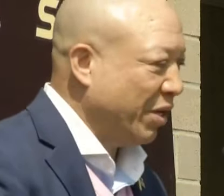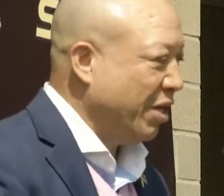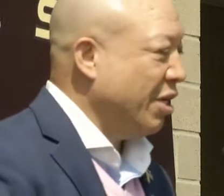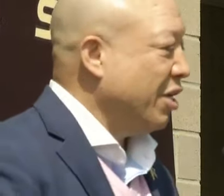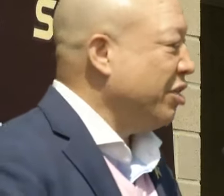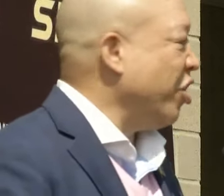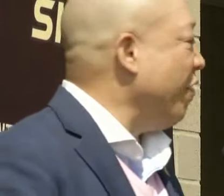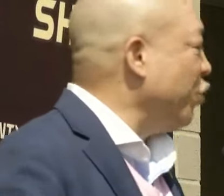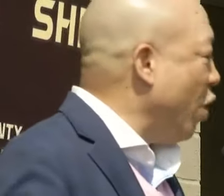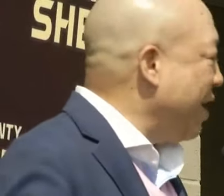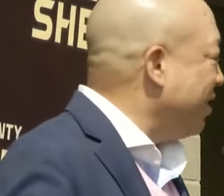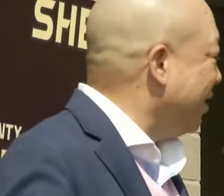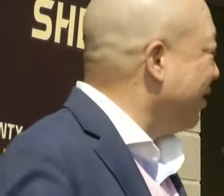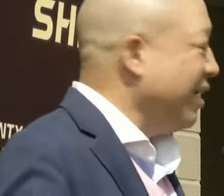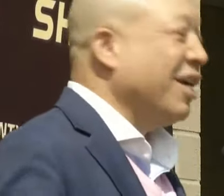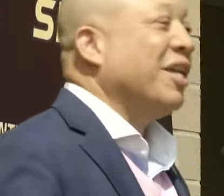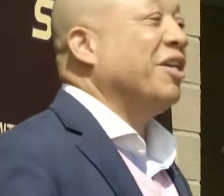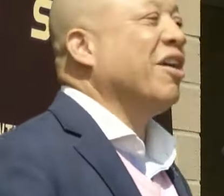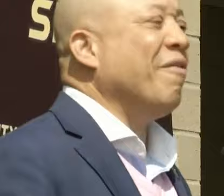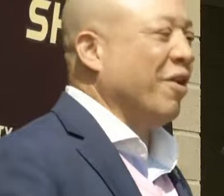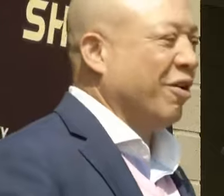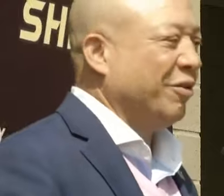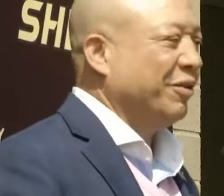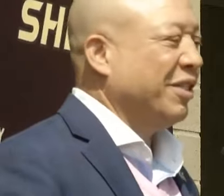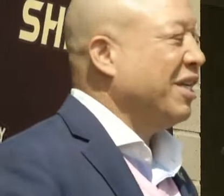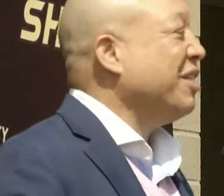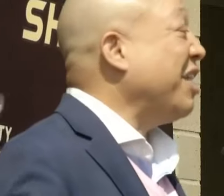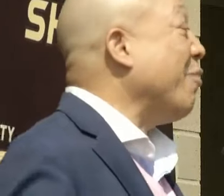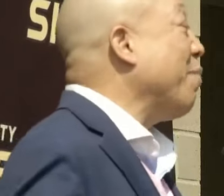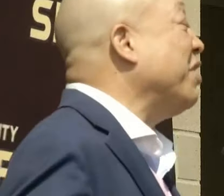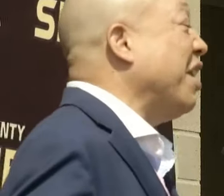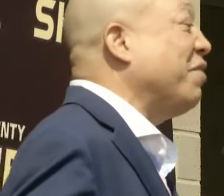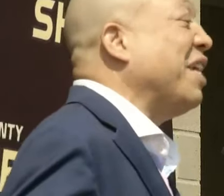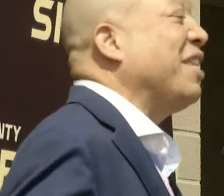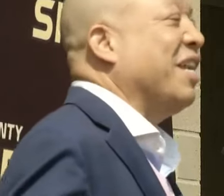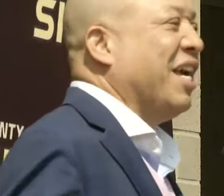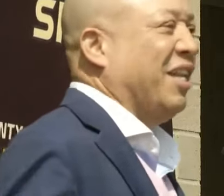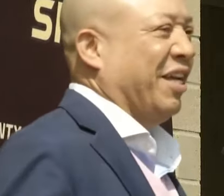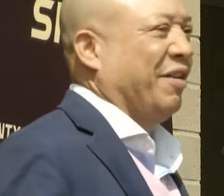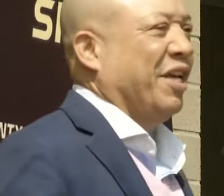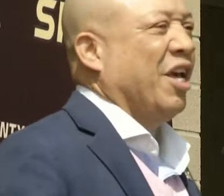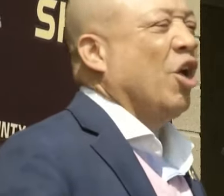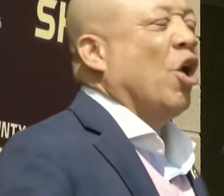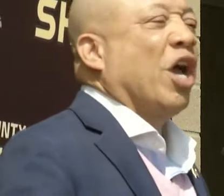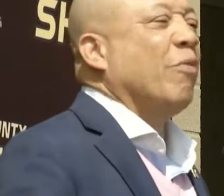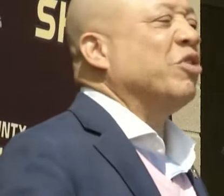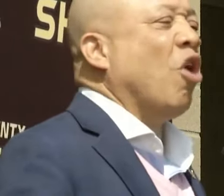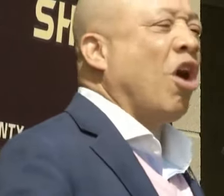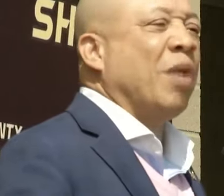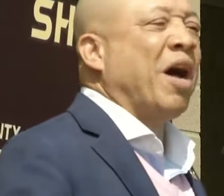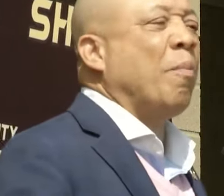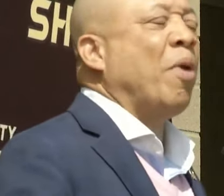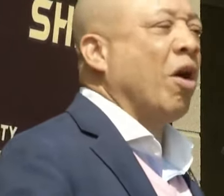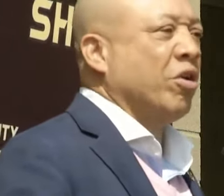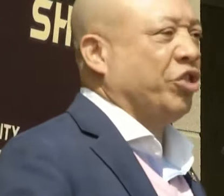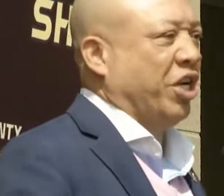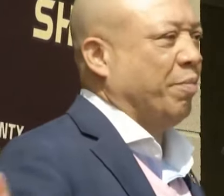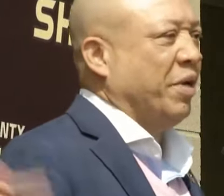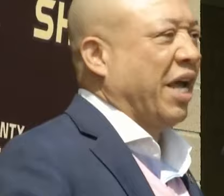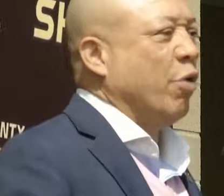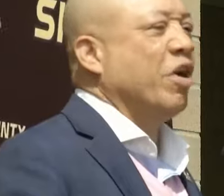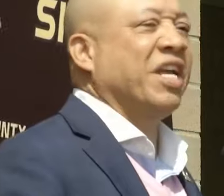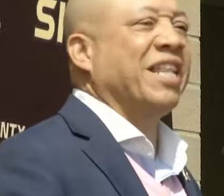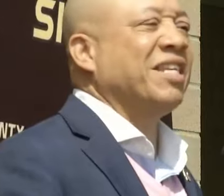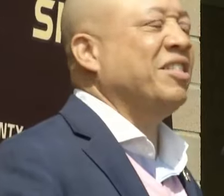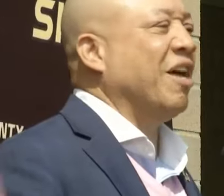Nessel, Sheriff Swantra, the Governor, State Representative Cynthia Neely. It was all about